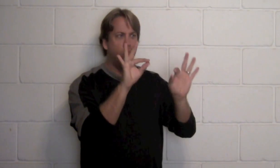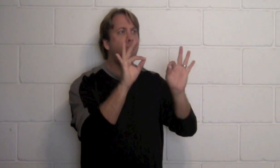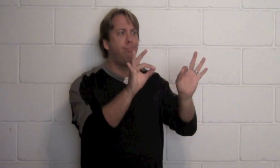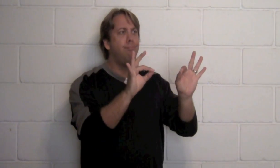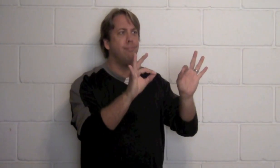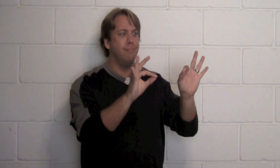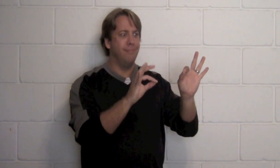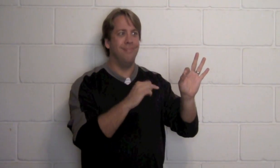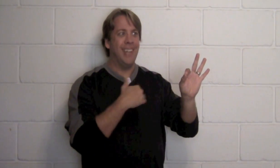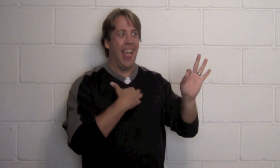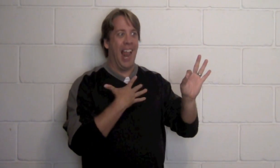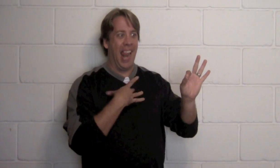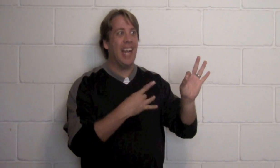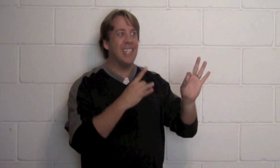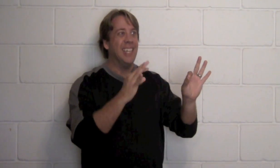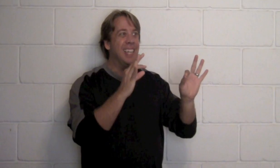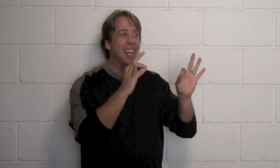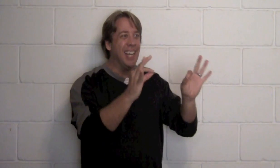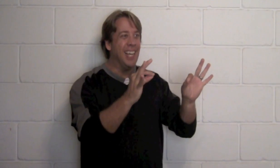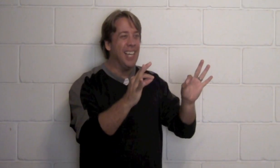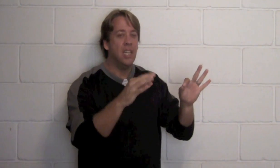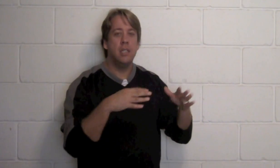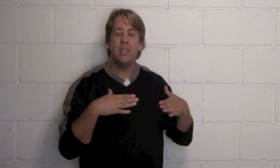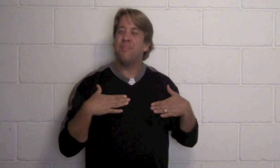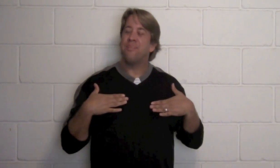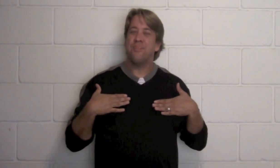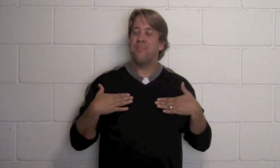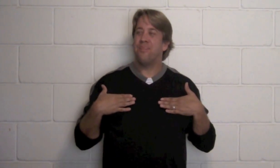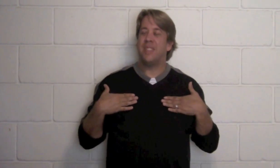"No, not at all. They're perfect. I like you naked."